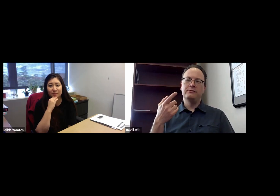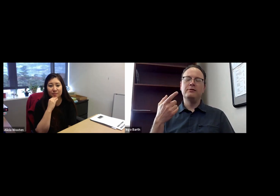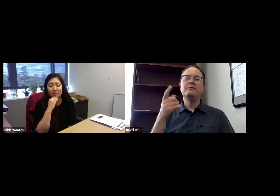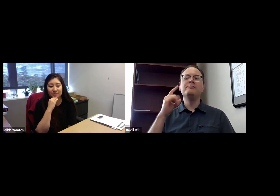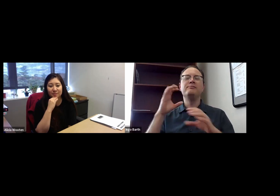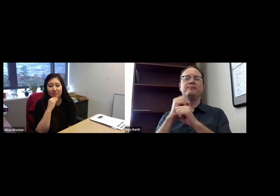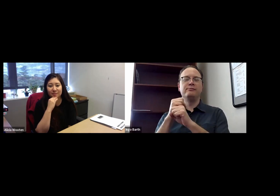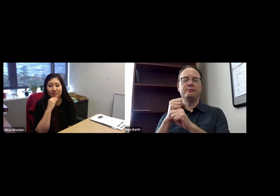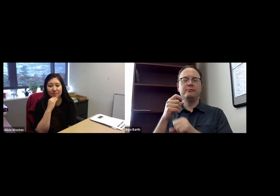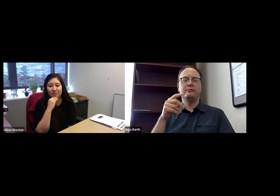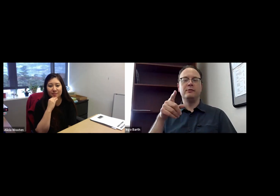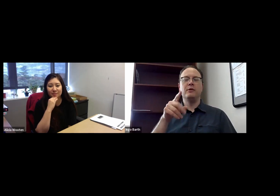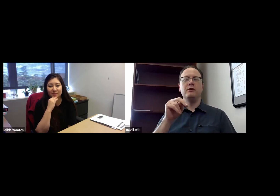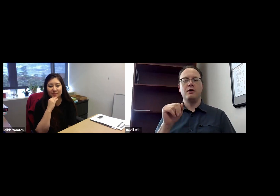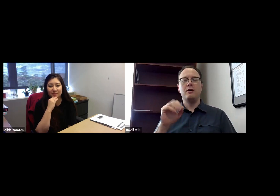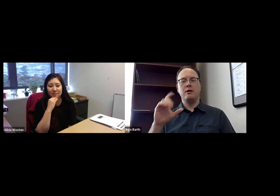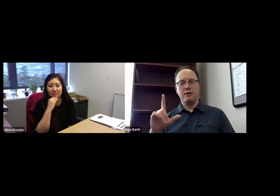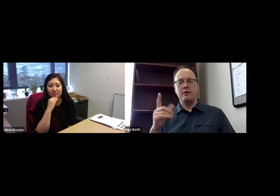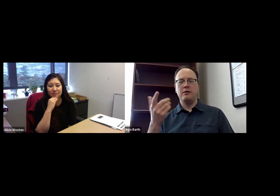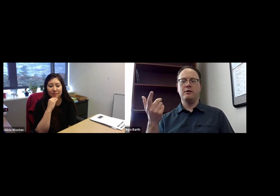And then if you have two of them,